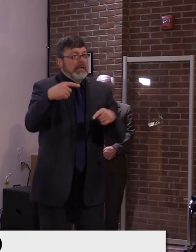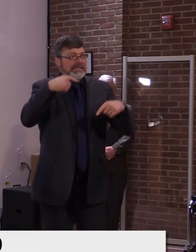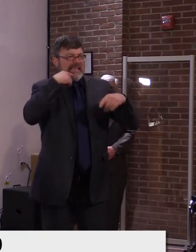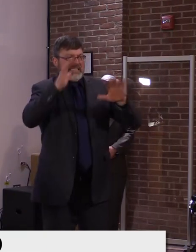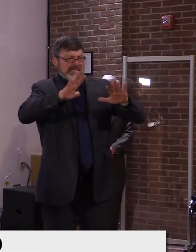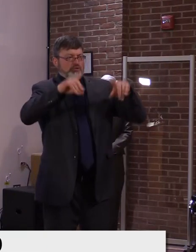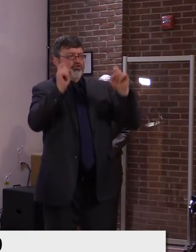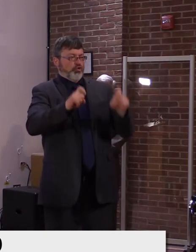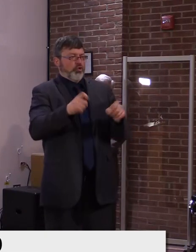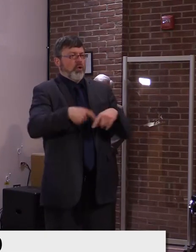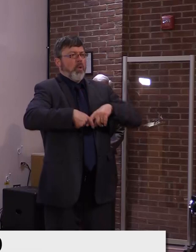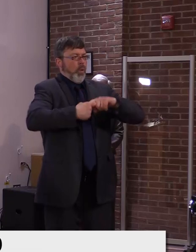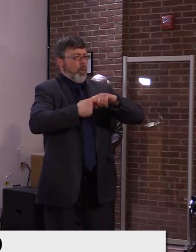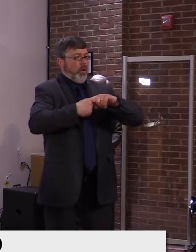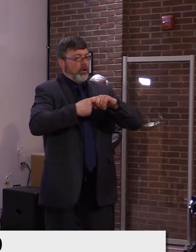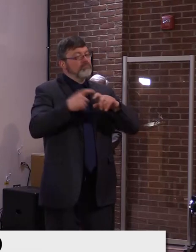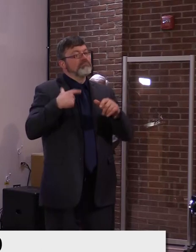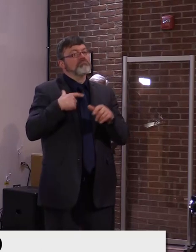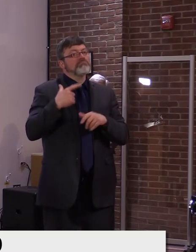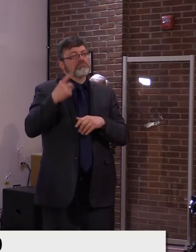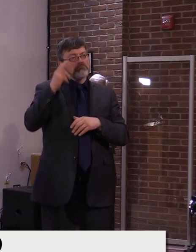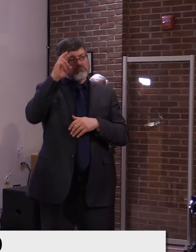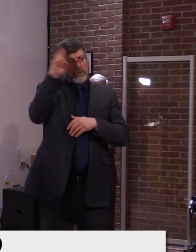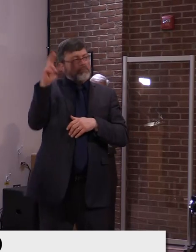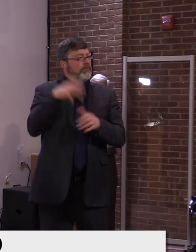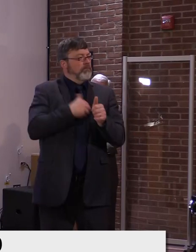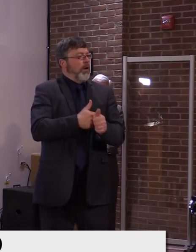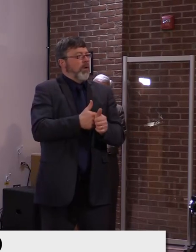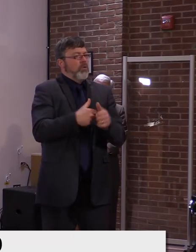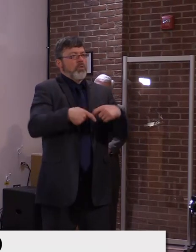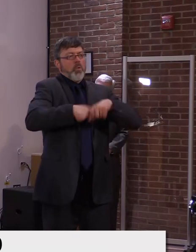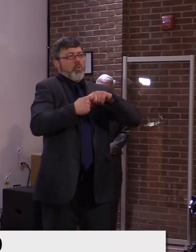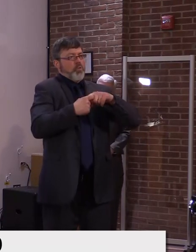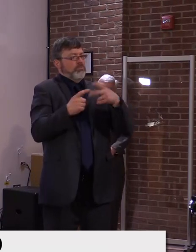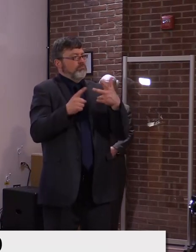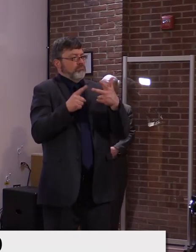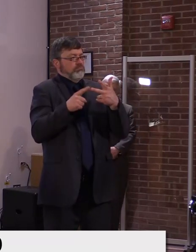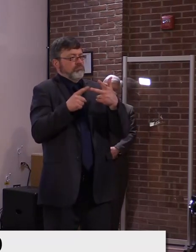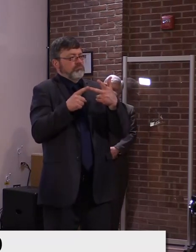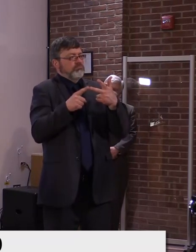Let's get this right, take a short pause, and then we'll get back on track. And